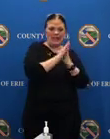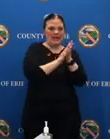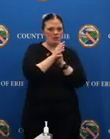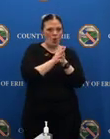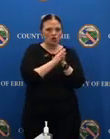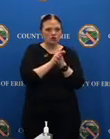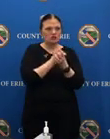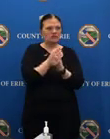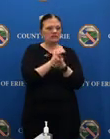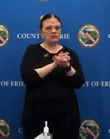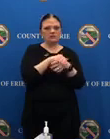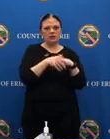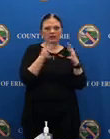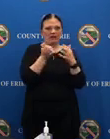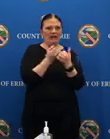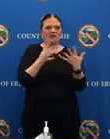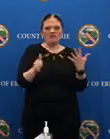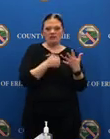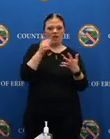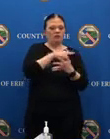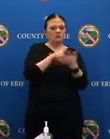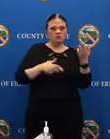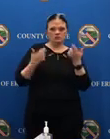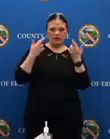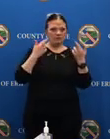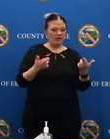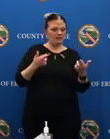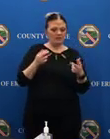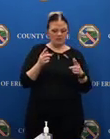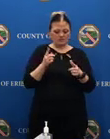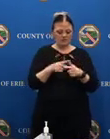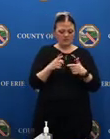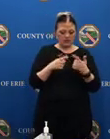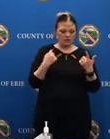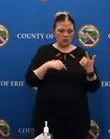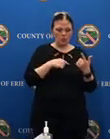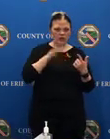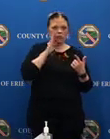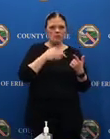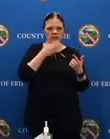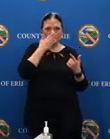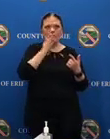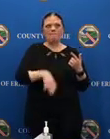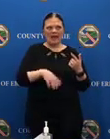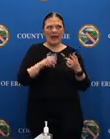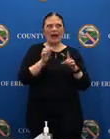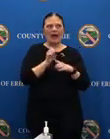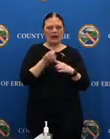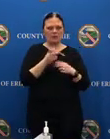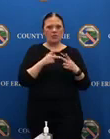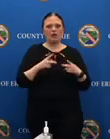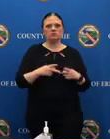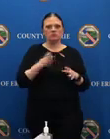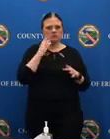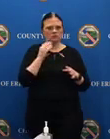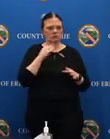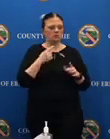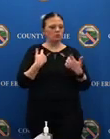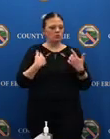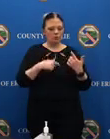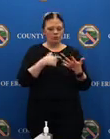washing and everything else that's recommended, then we're going to be in a bad place. But we're trying to keep that number